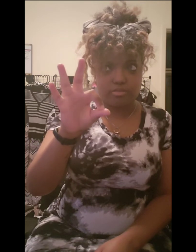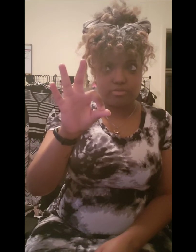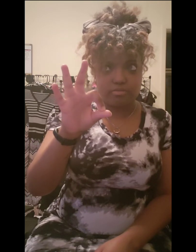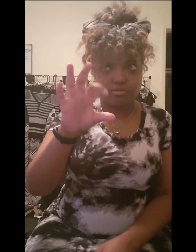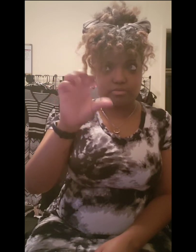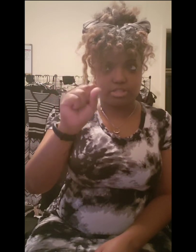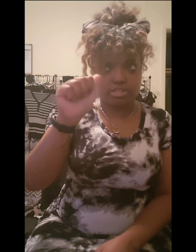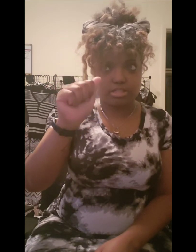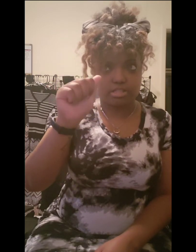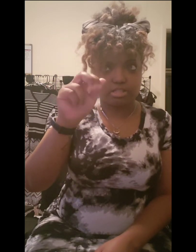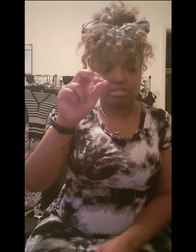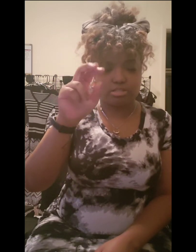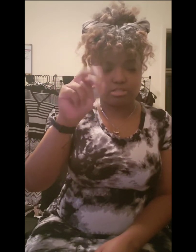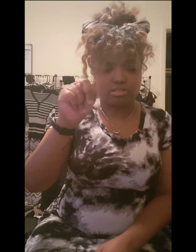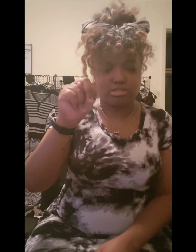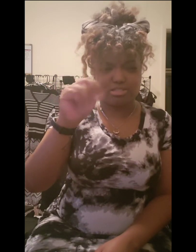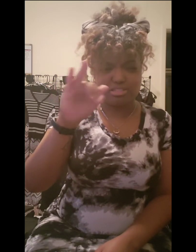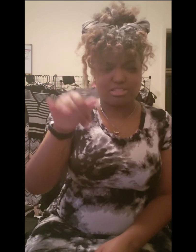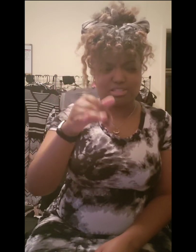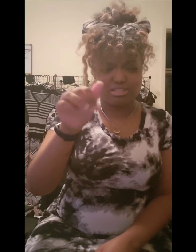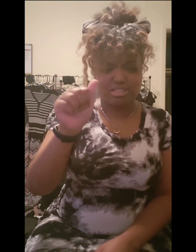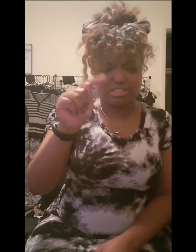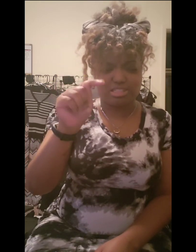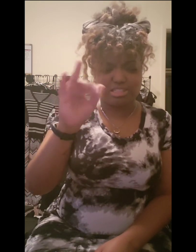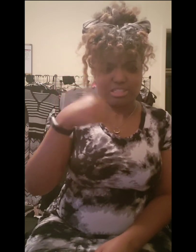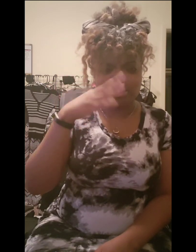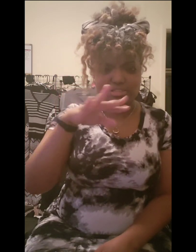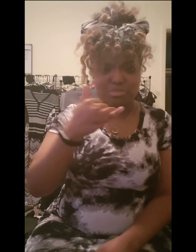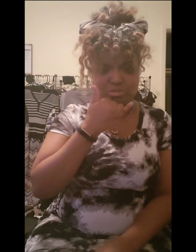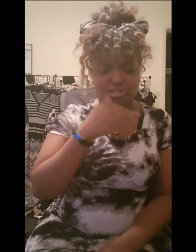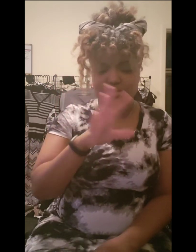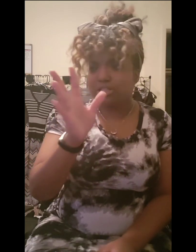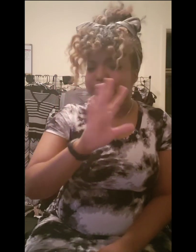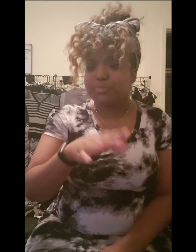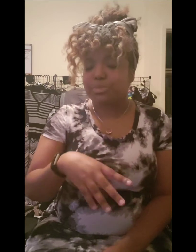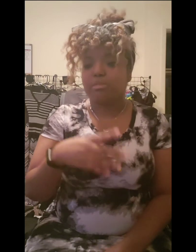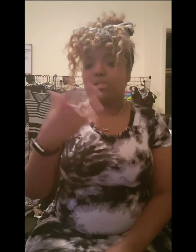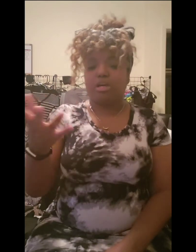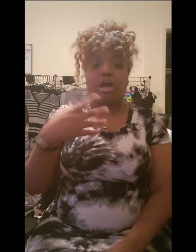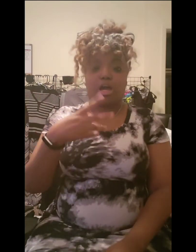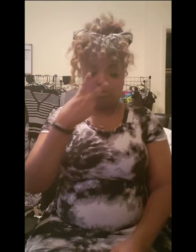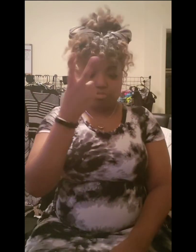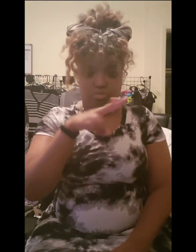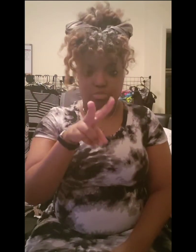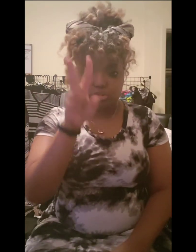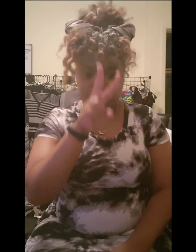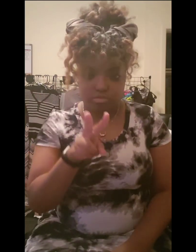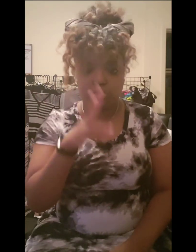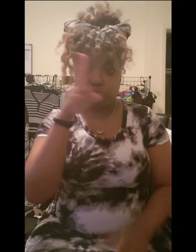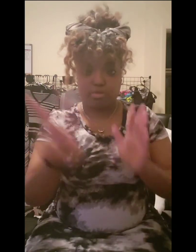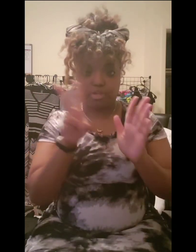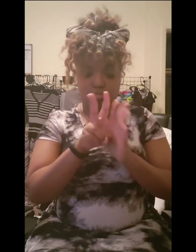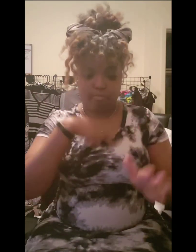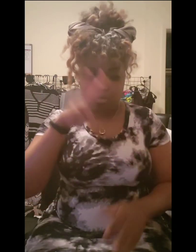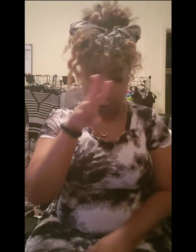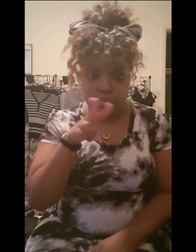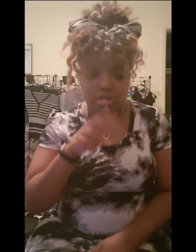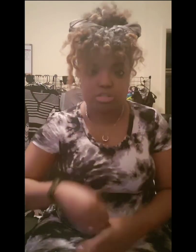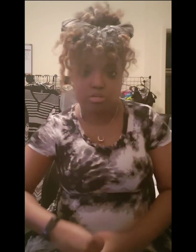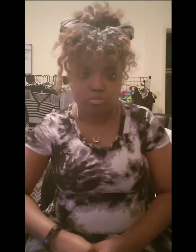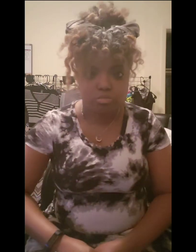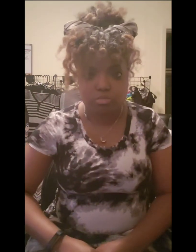YouTube. There's this video that pops up with this person named Steph Senyati. I hope I said the name right. But anyways,